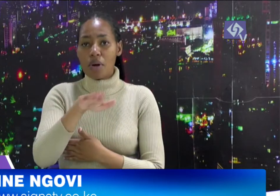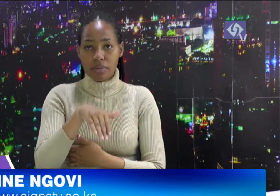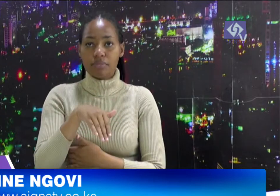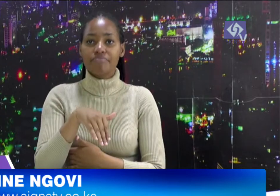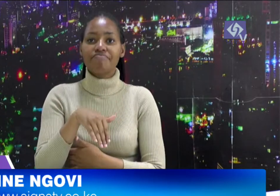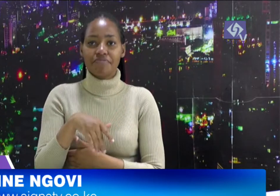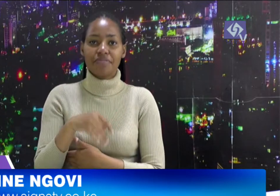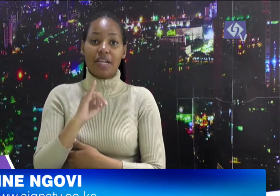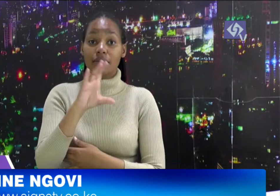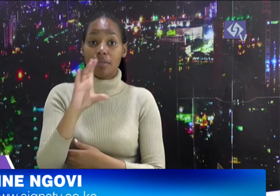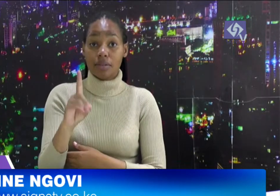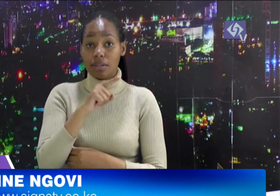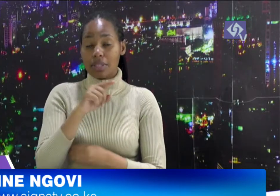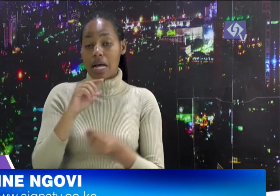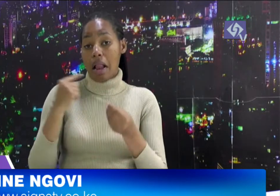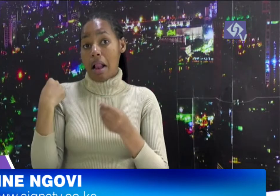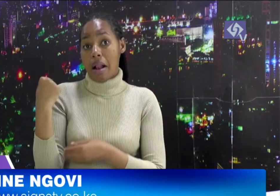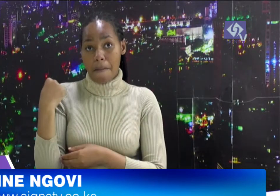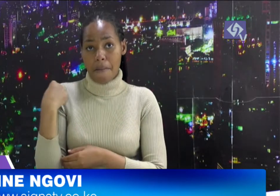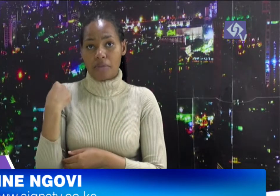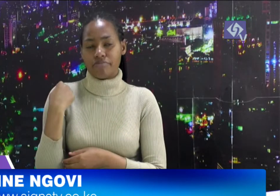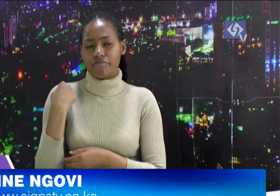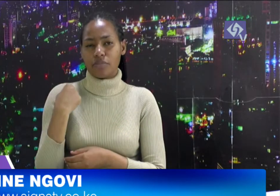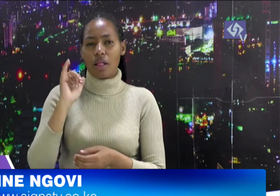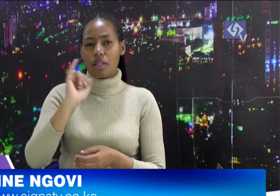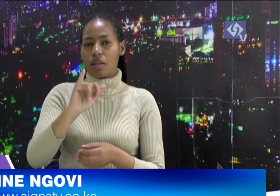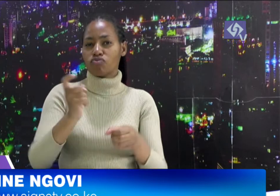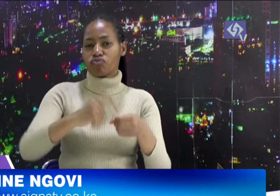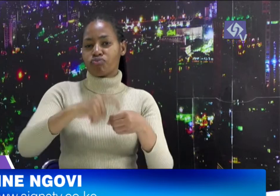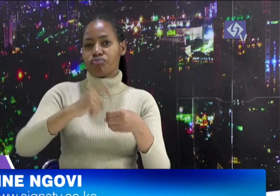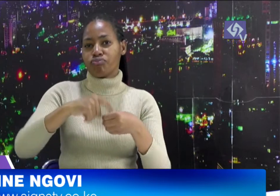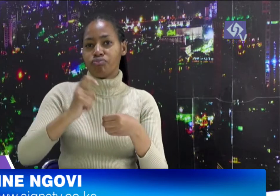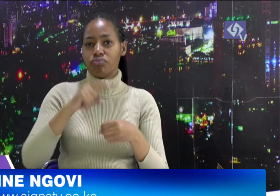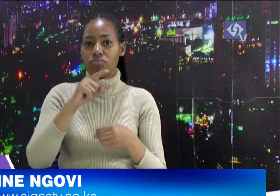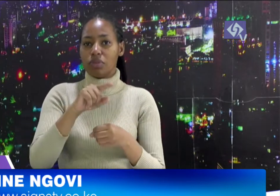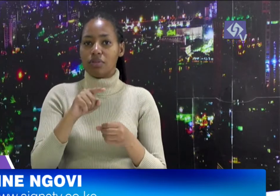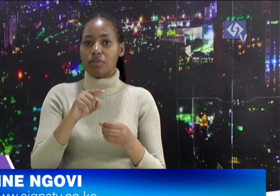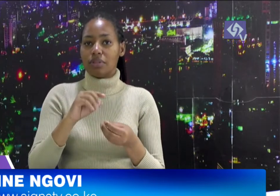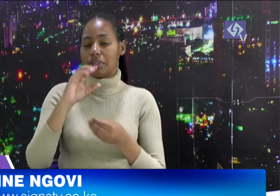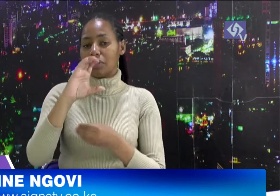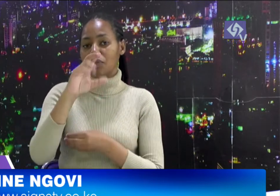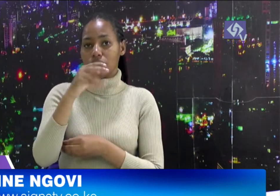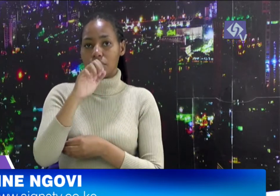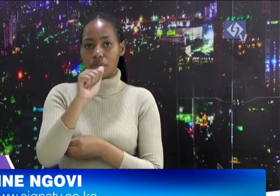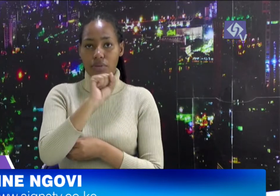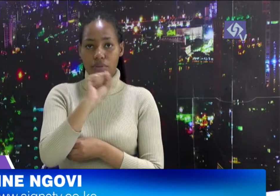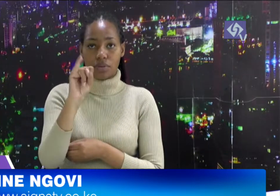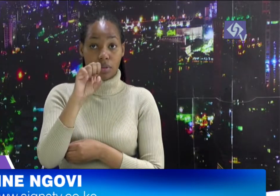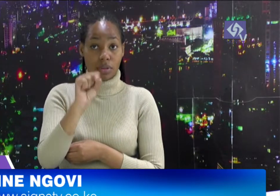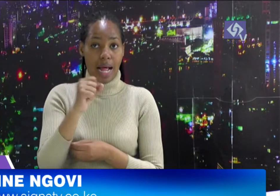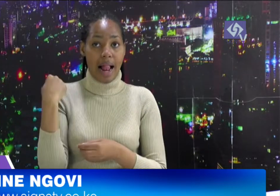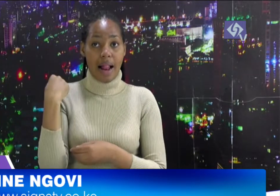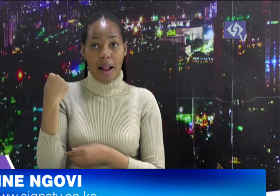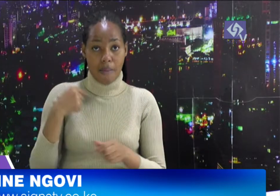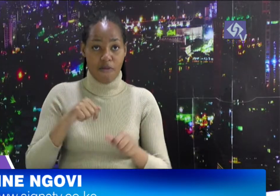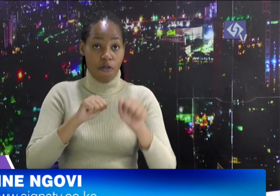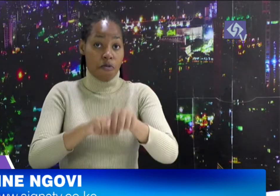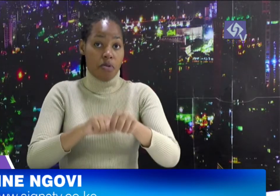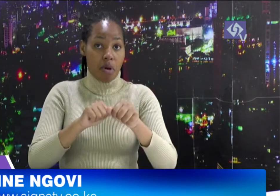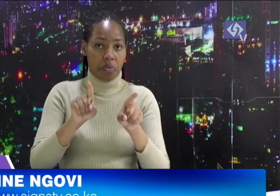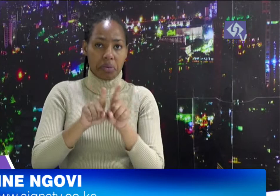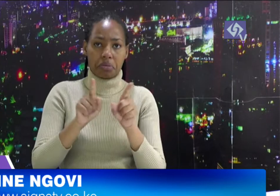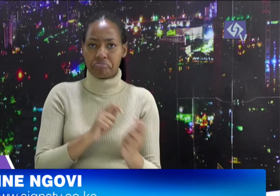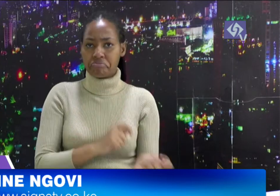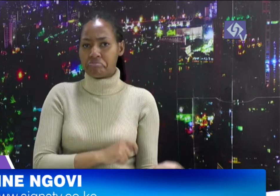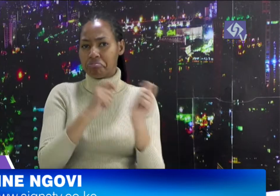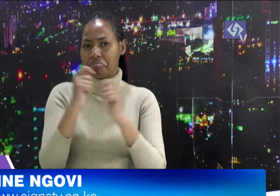number and is linked to the chassis number of the vehicle to enhance transparency in